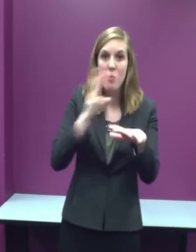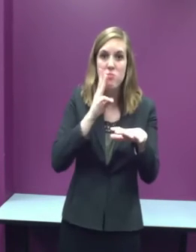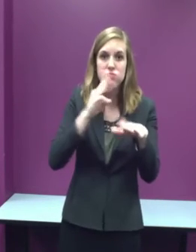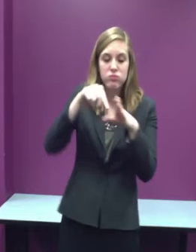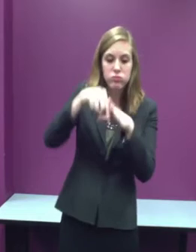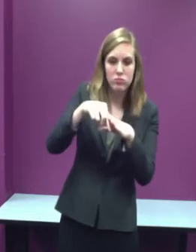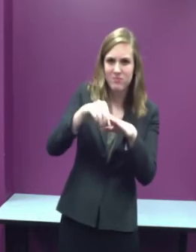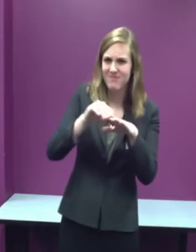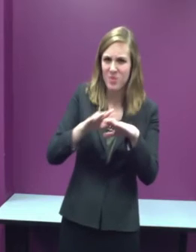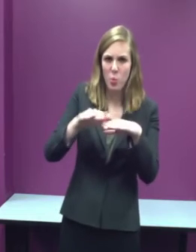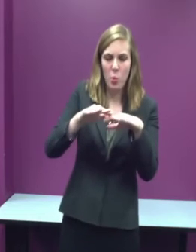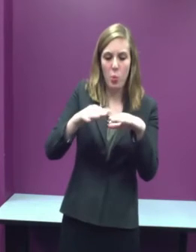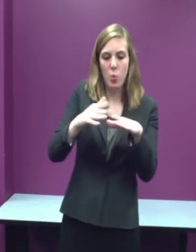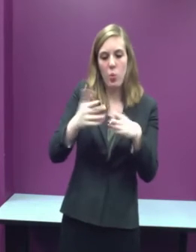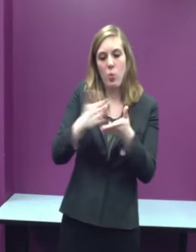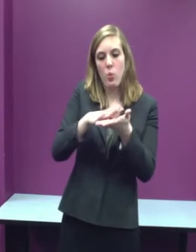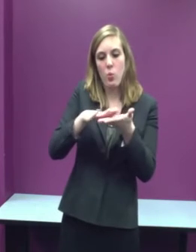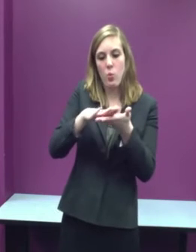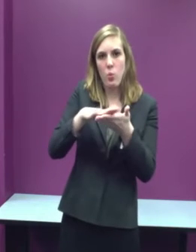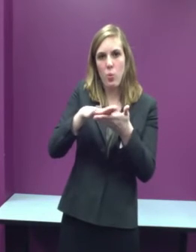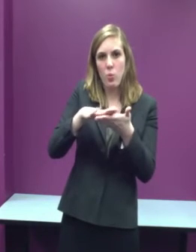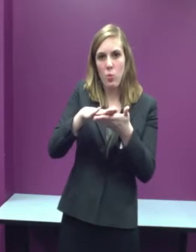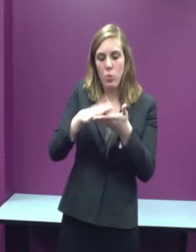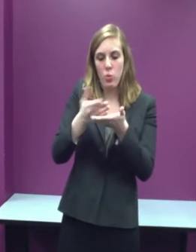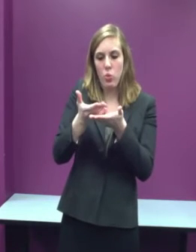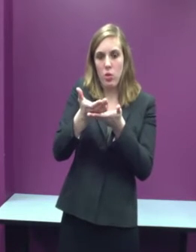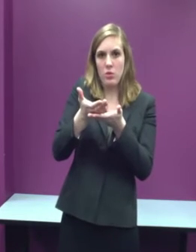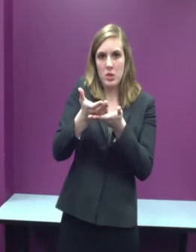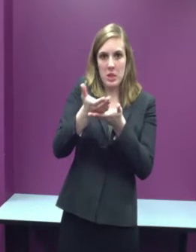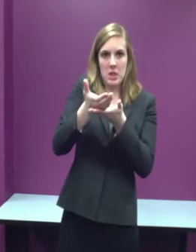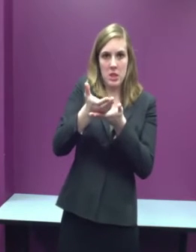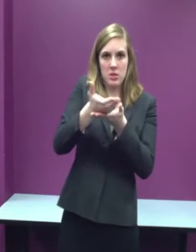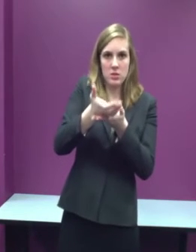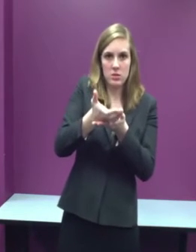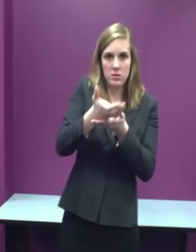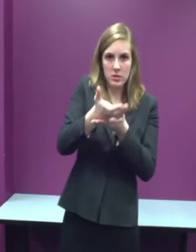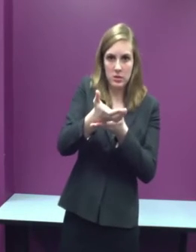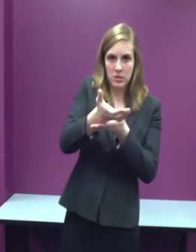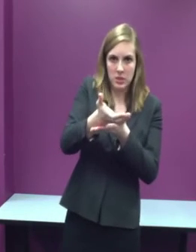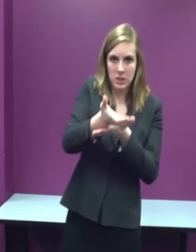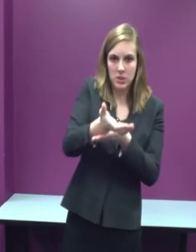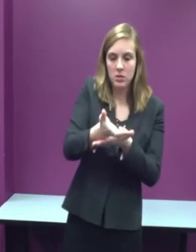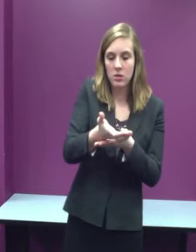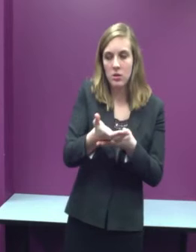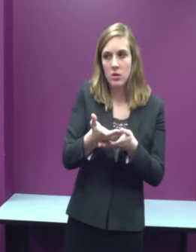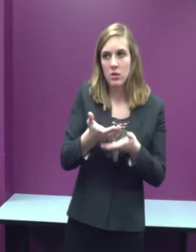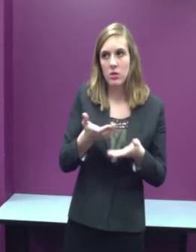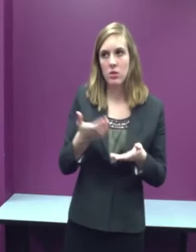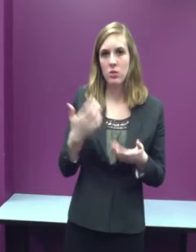A storm struck our boat. It would have thrown her up on the sand island, dashed to pieces in an instant. Not the party leaped out and kept her